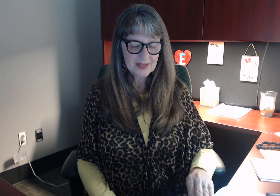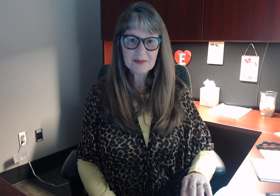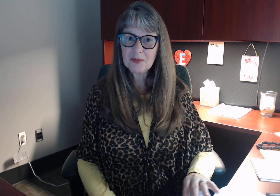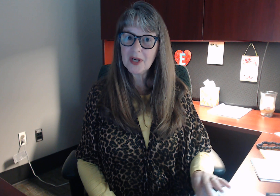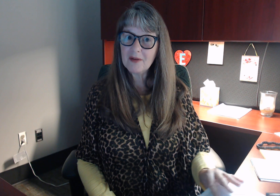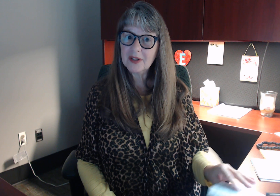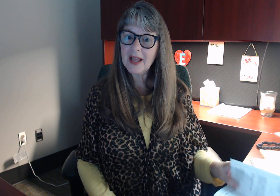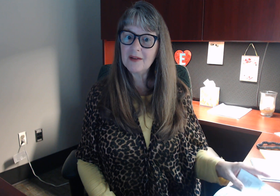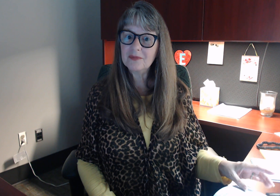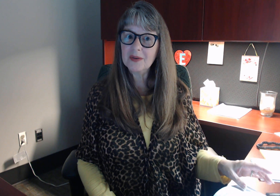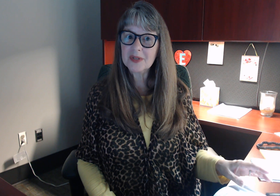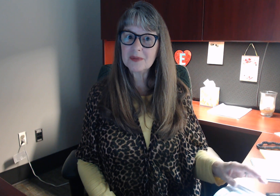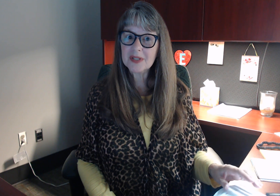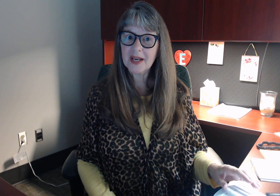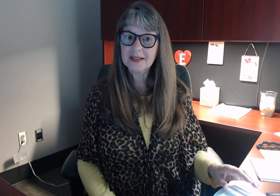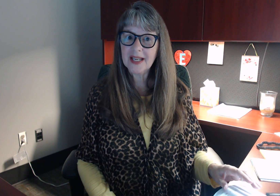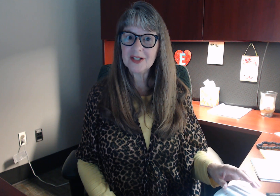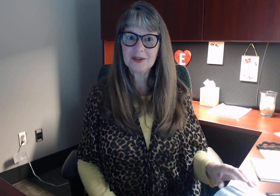Sometimes you can really have fun with some signs, can't you?